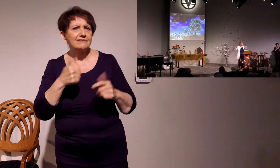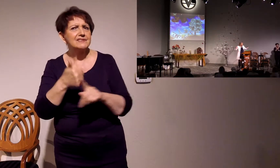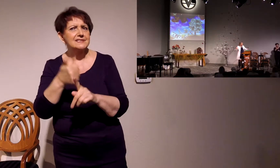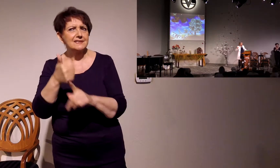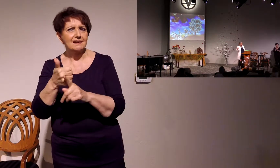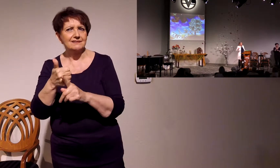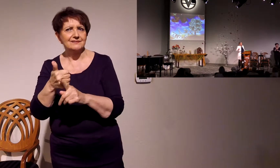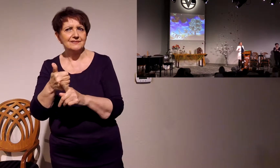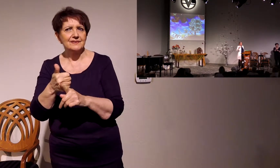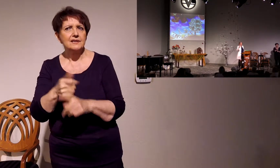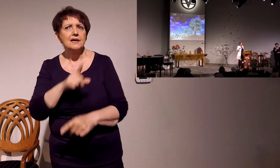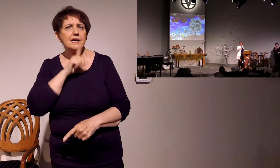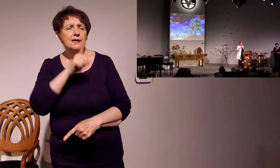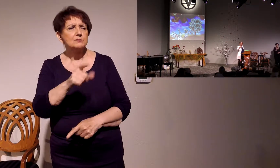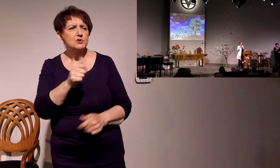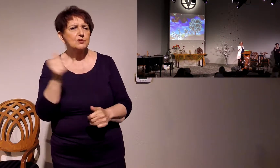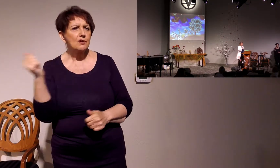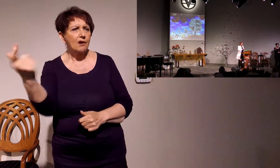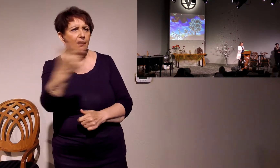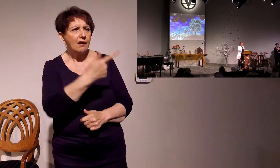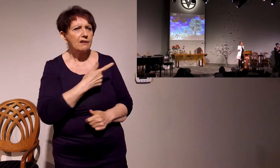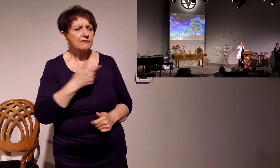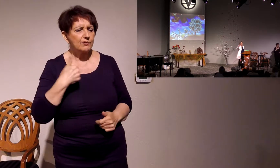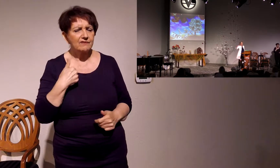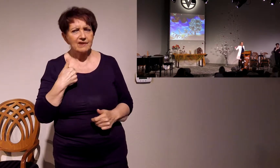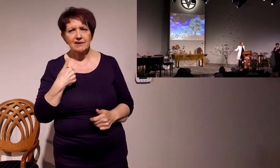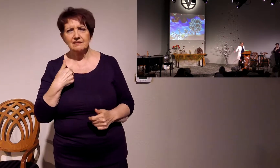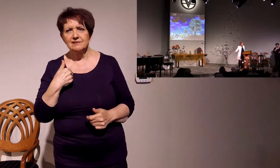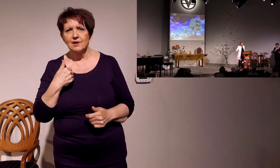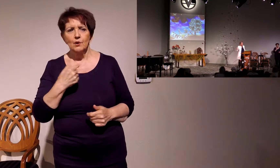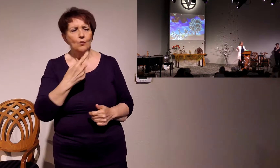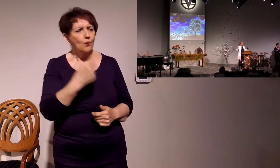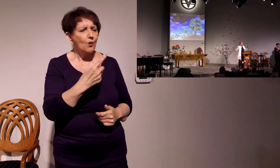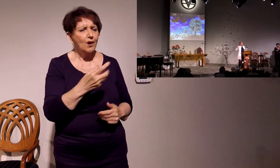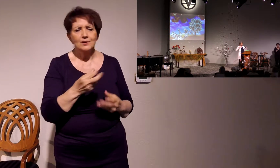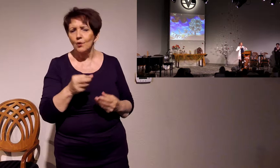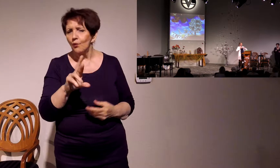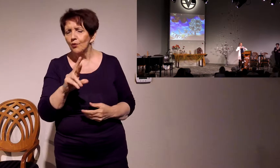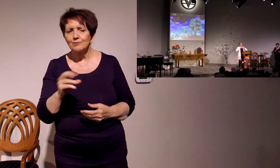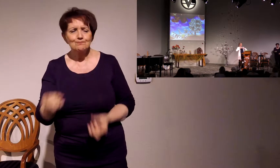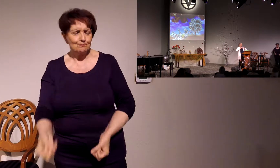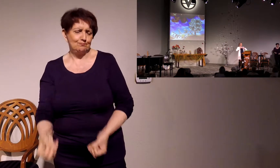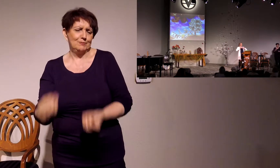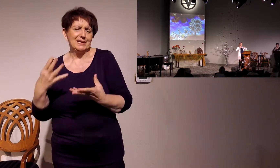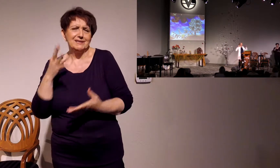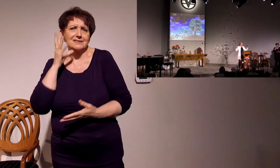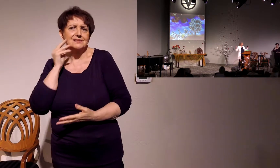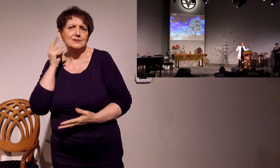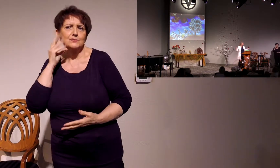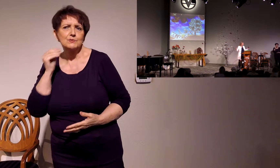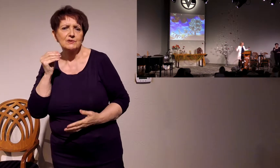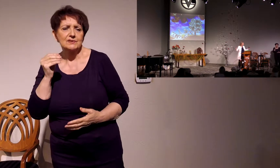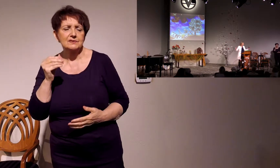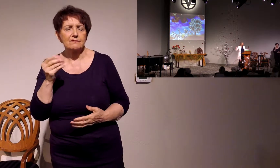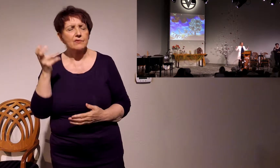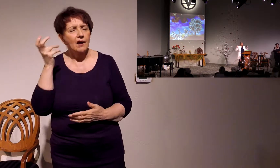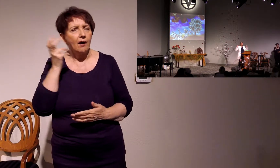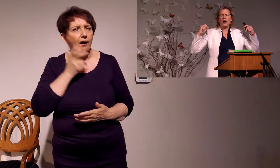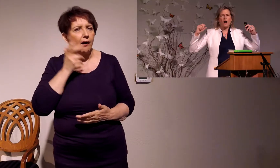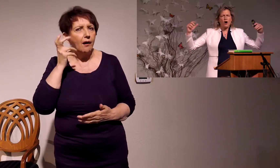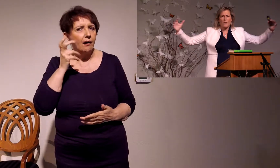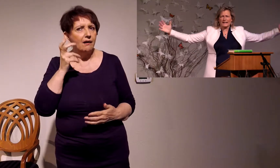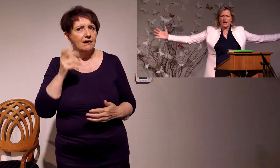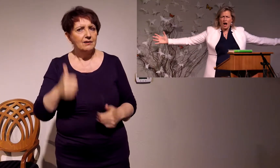And I'm sure each of us have had at least one, if not many, experiences of that awness of life. Just